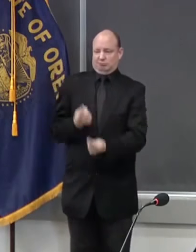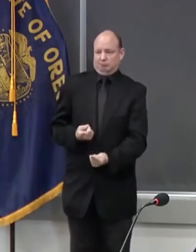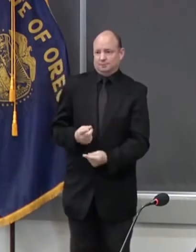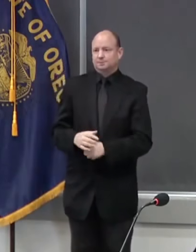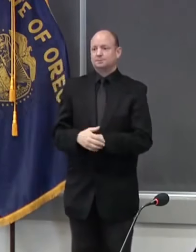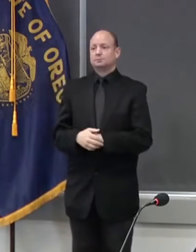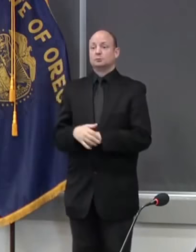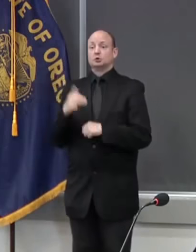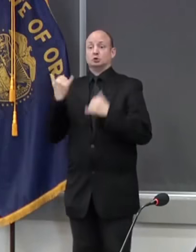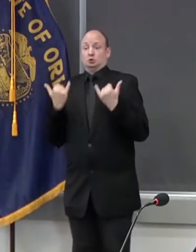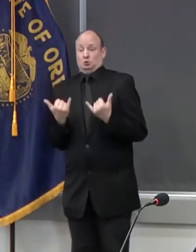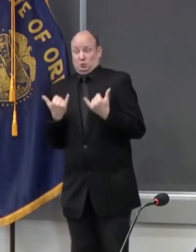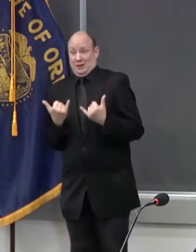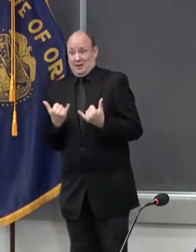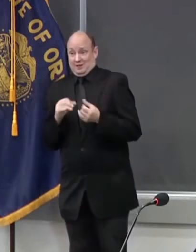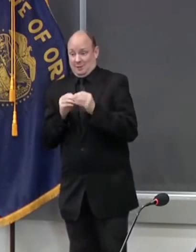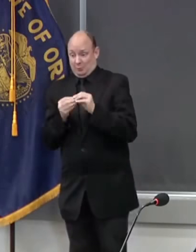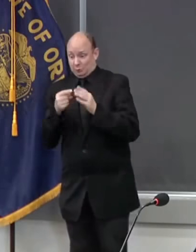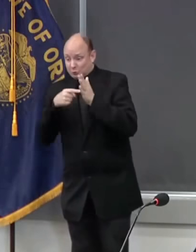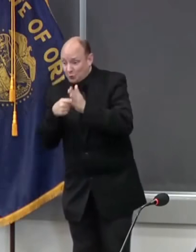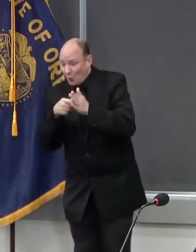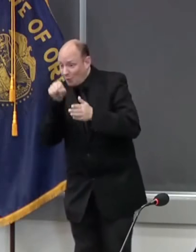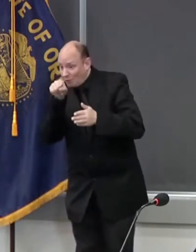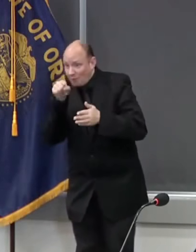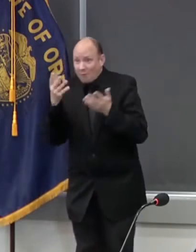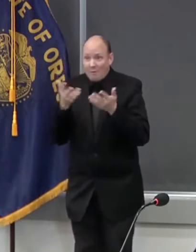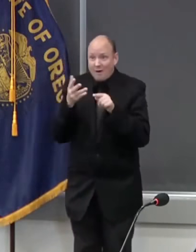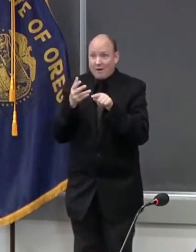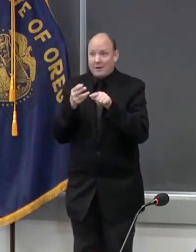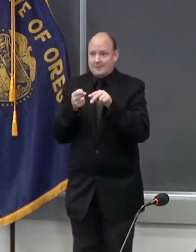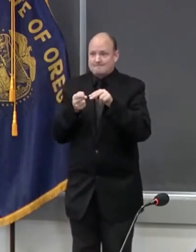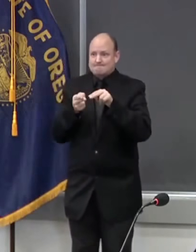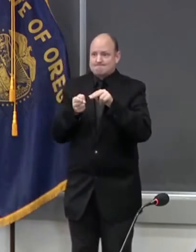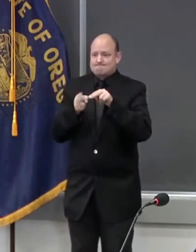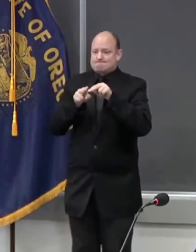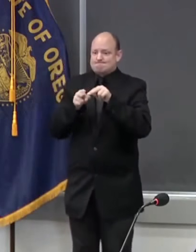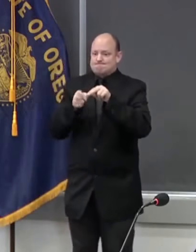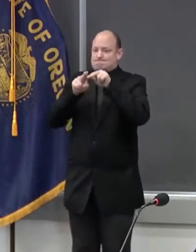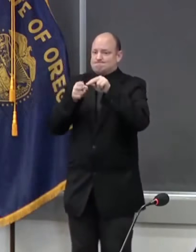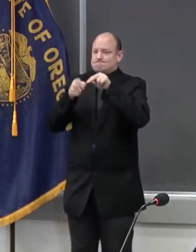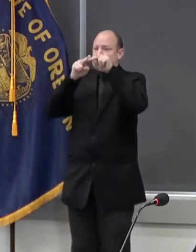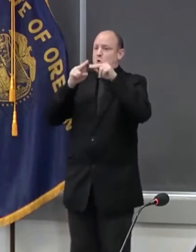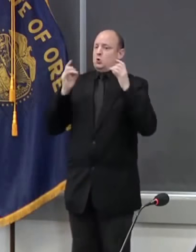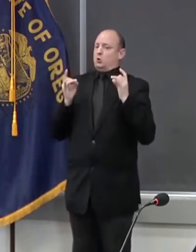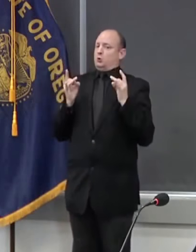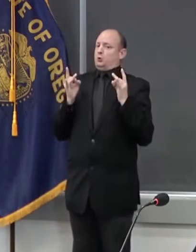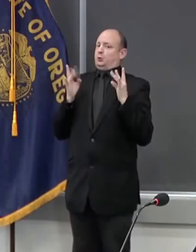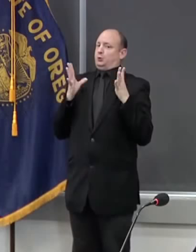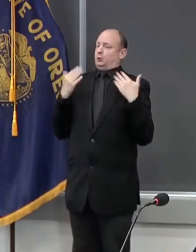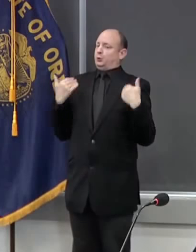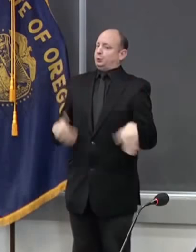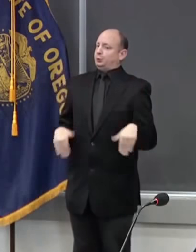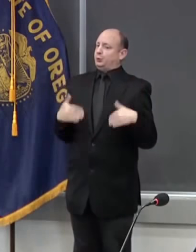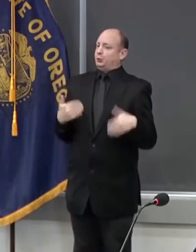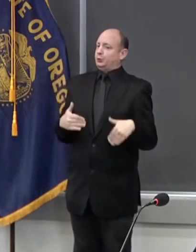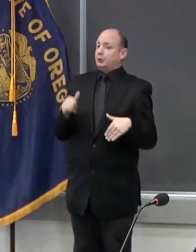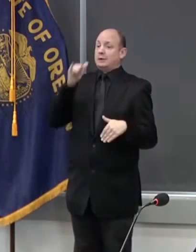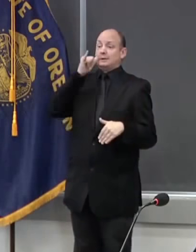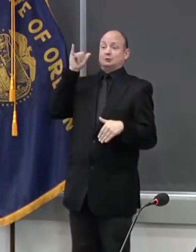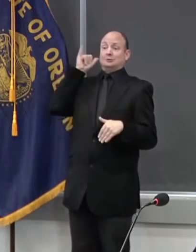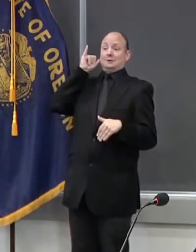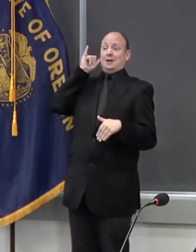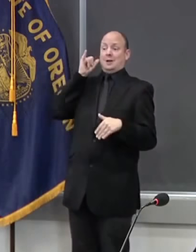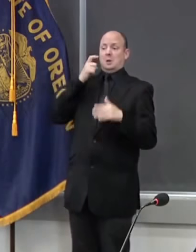are a continuation of the dangerous and escalating situation. Yesterday, we recorded